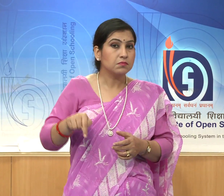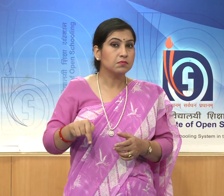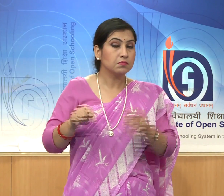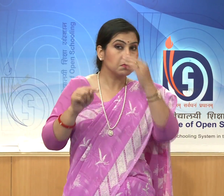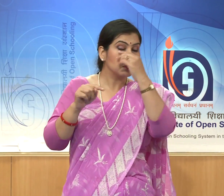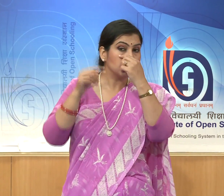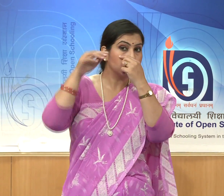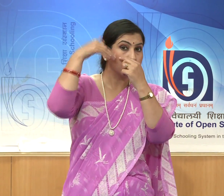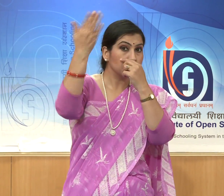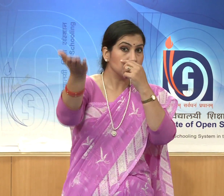beyond